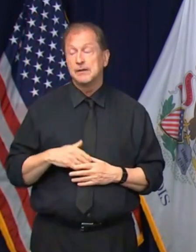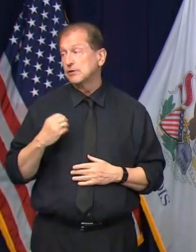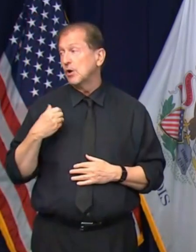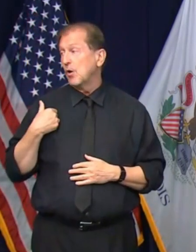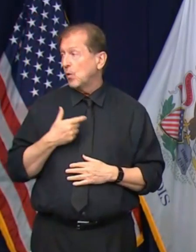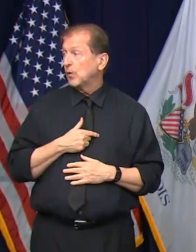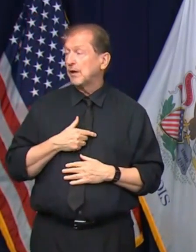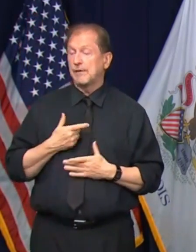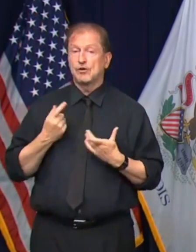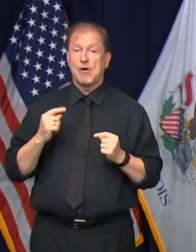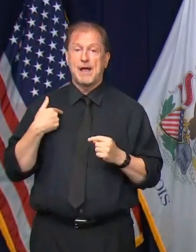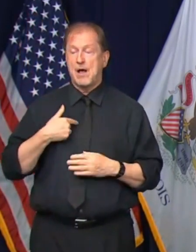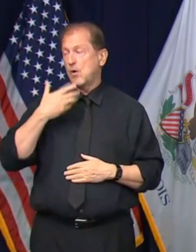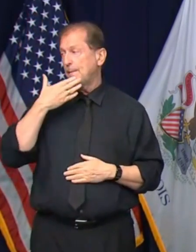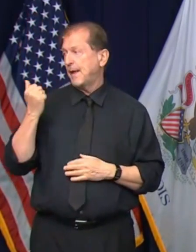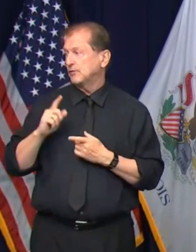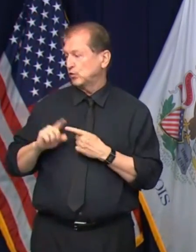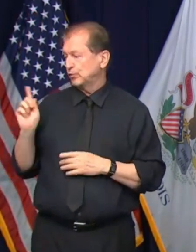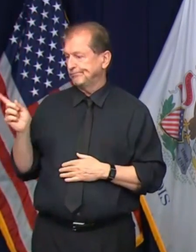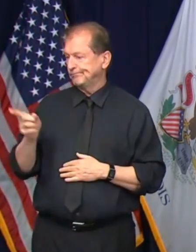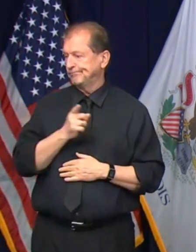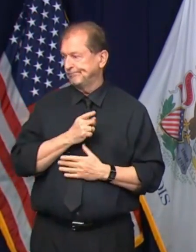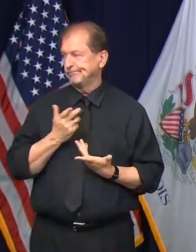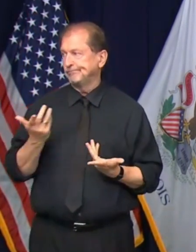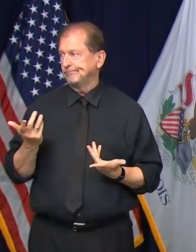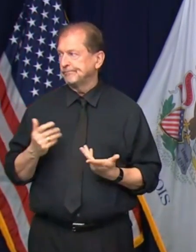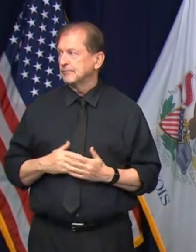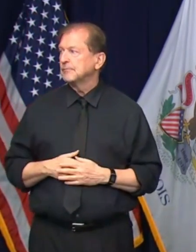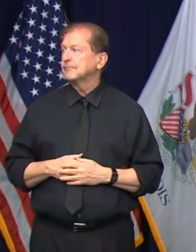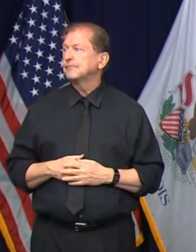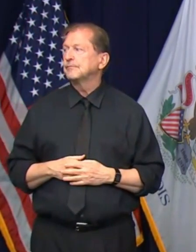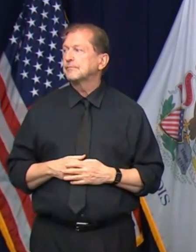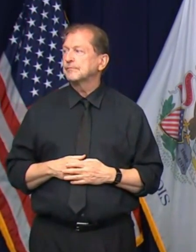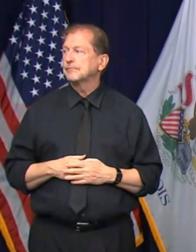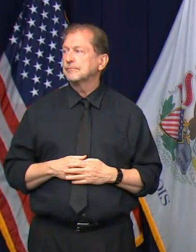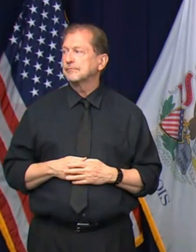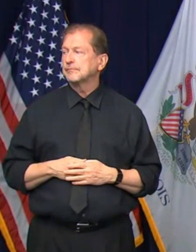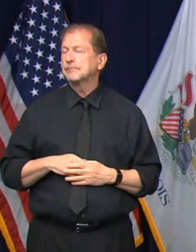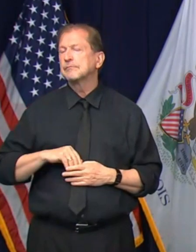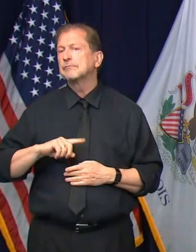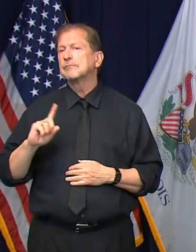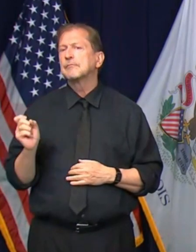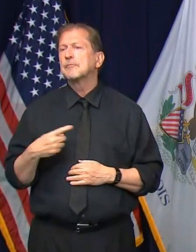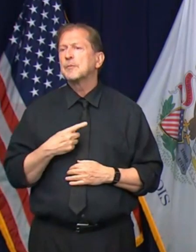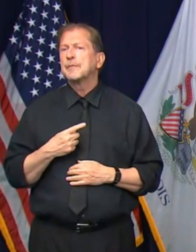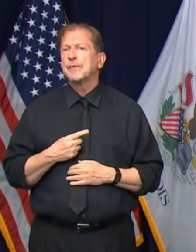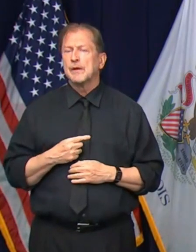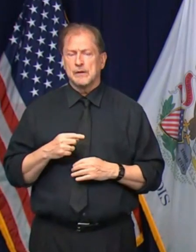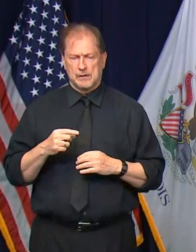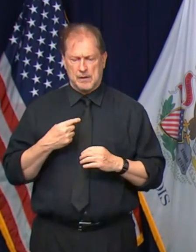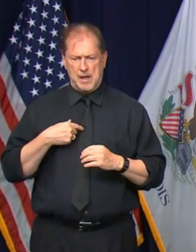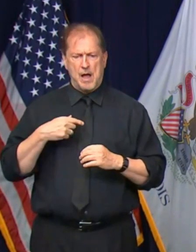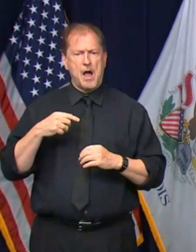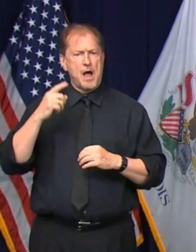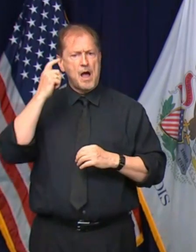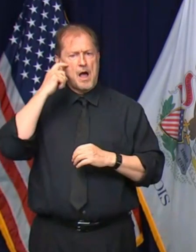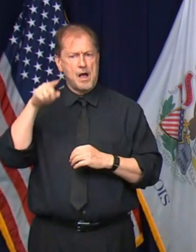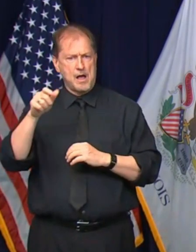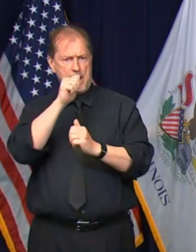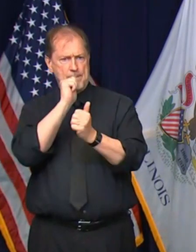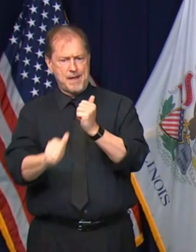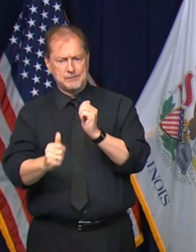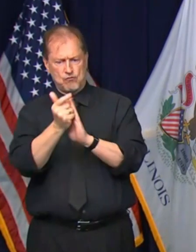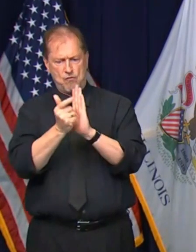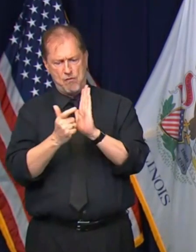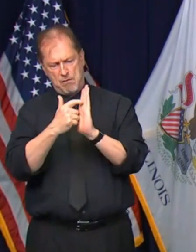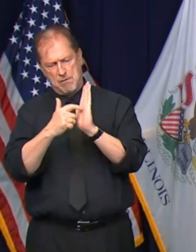pursue whatever tools are available to us now. Governor, when will you sign takeout cocktails? Are you planning any other measures to help bars and